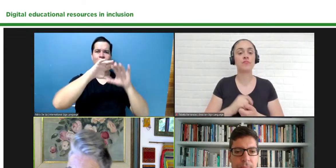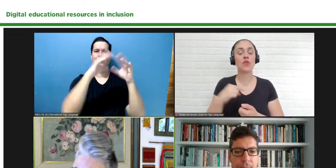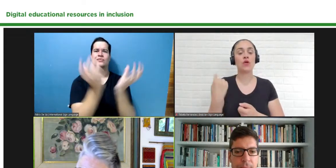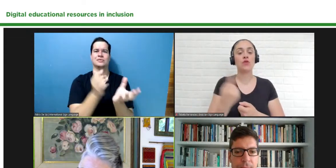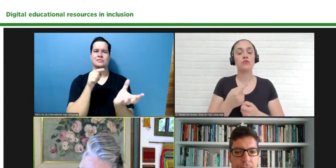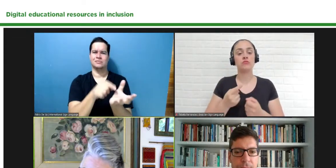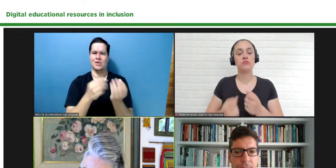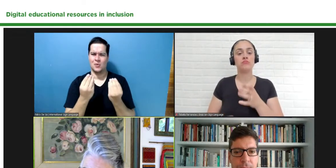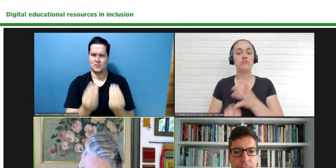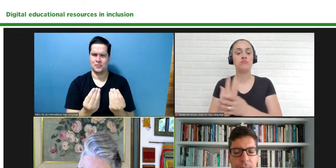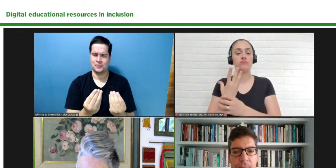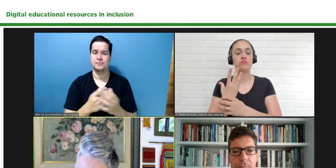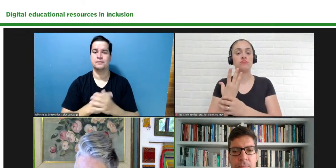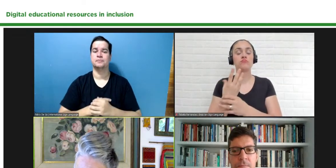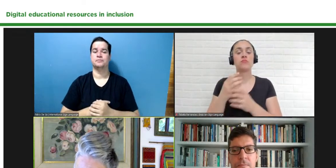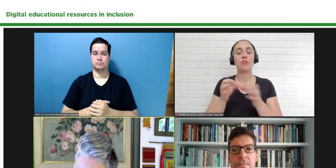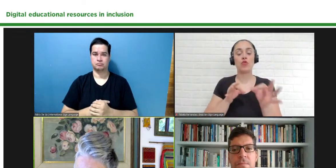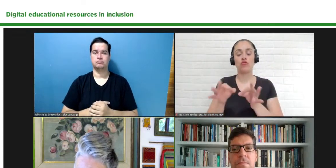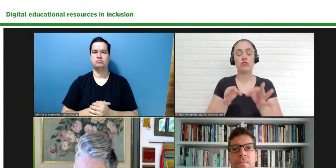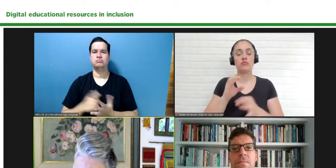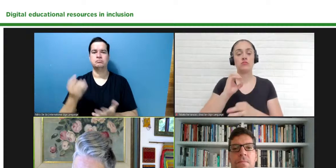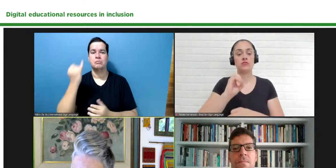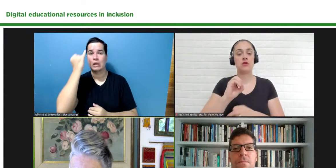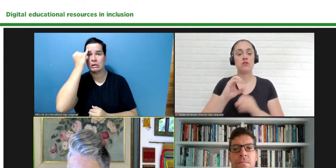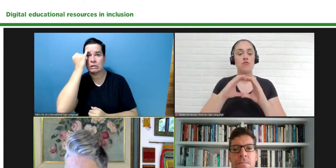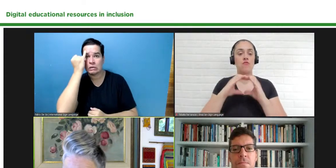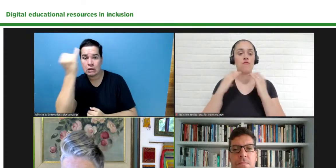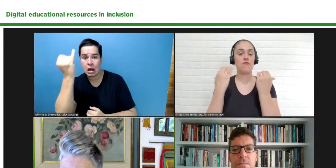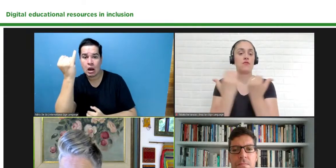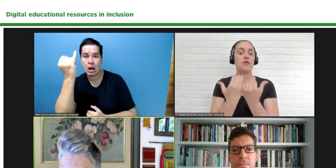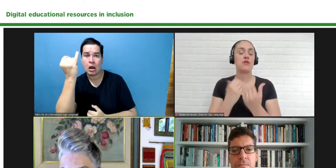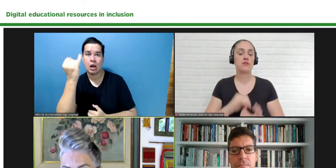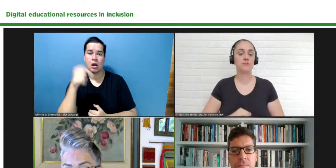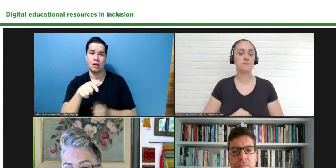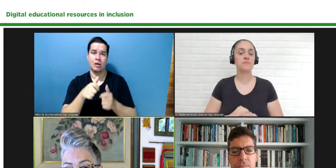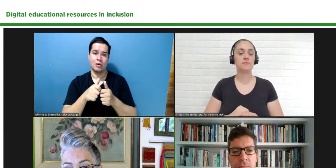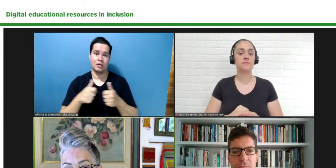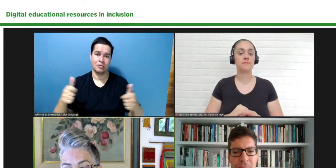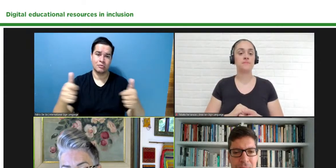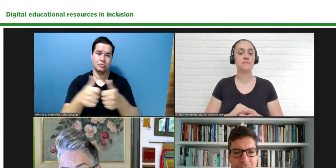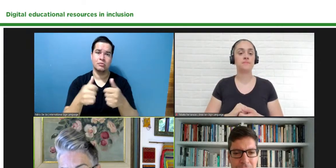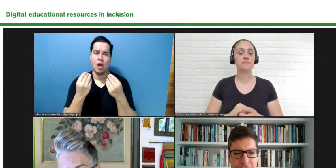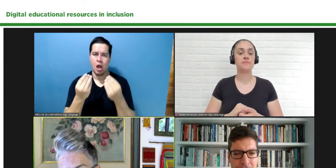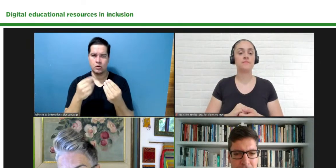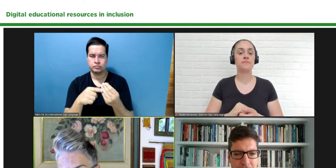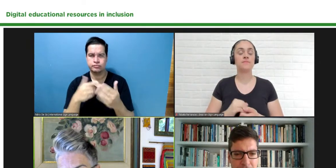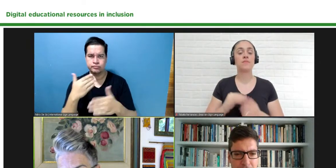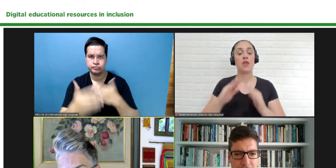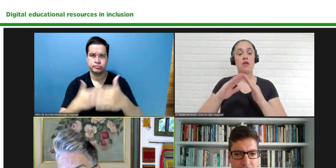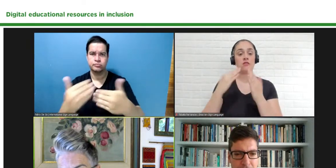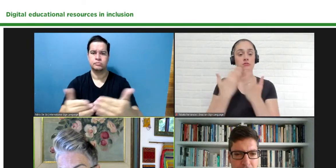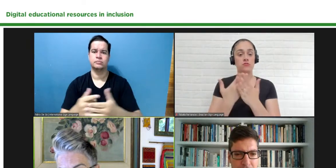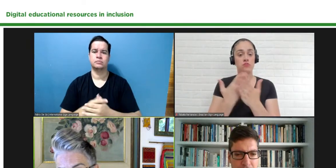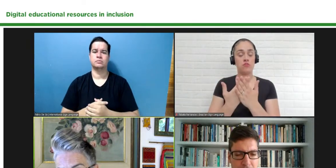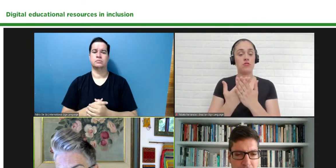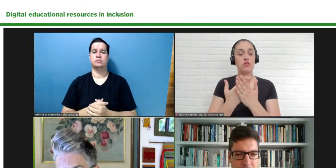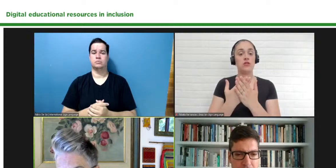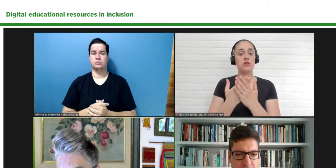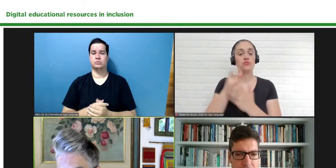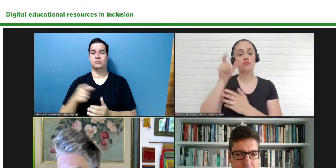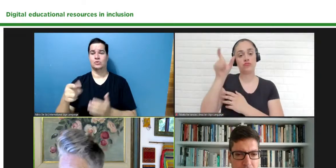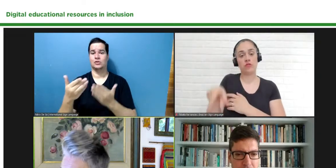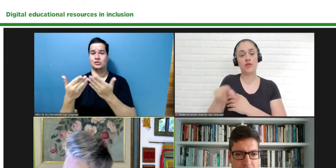awarded by the Zero Project Conference. The DNA of Escola de Gente,